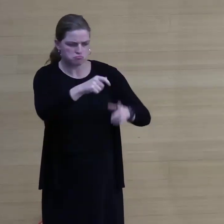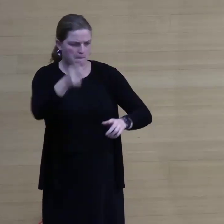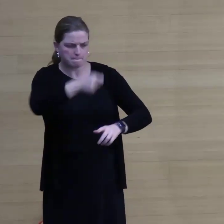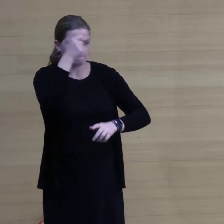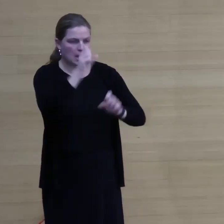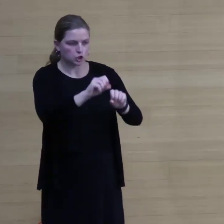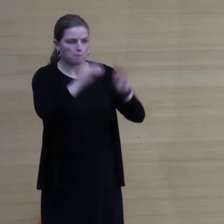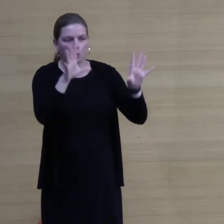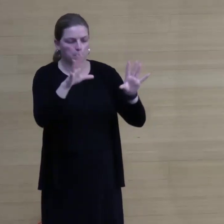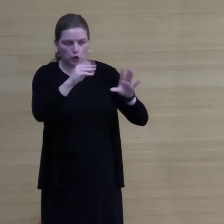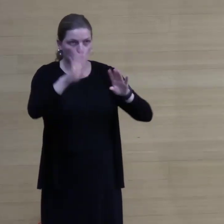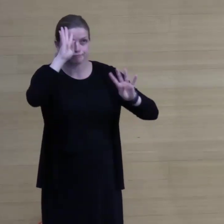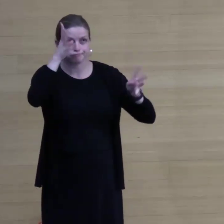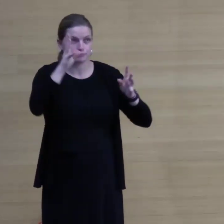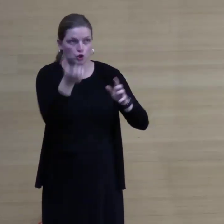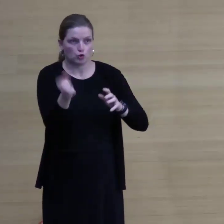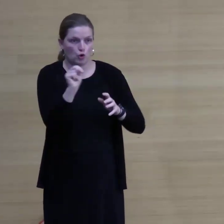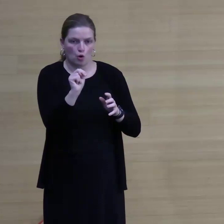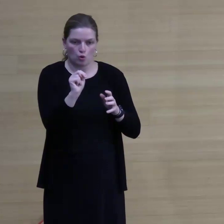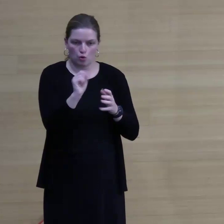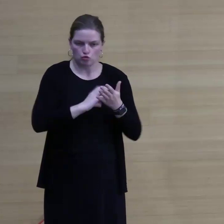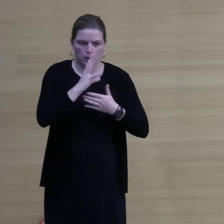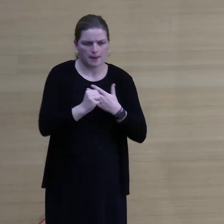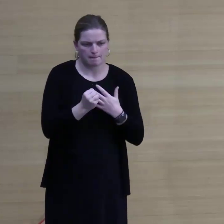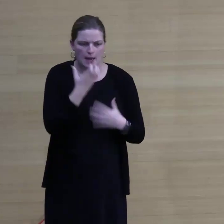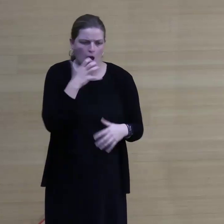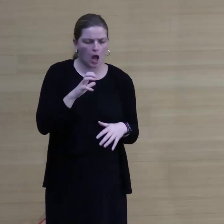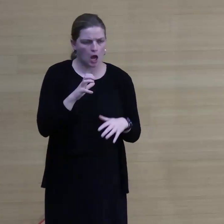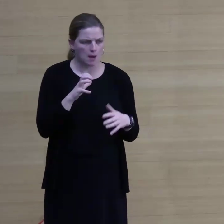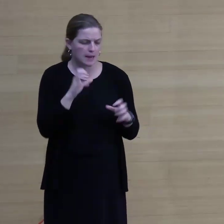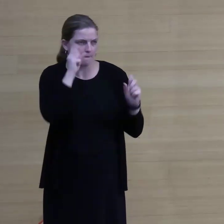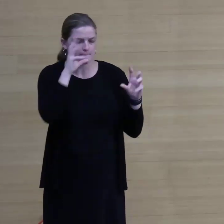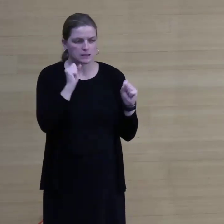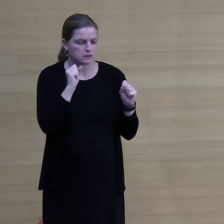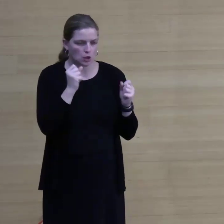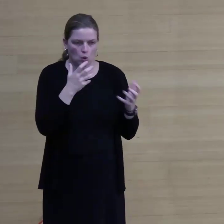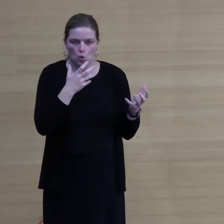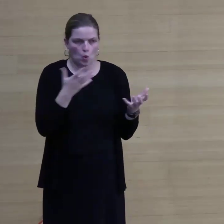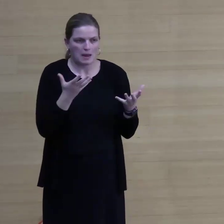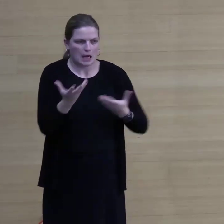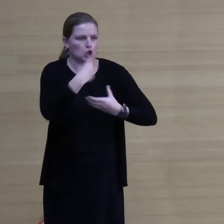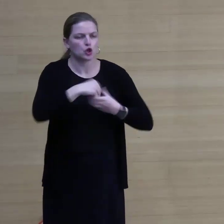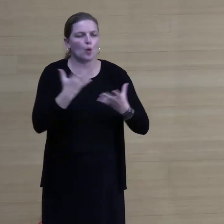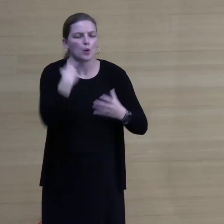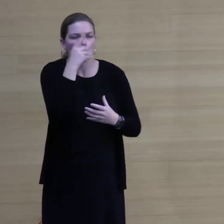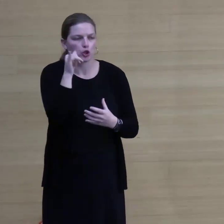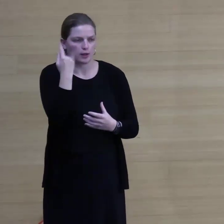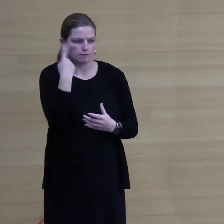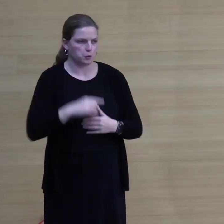boo magic wand and you could just like make it hot, make it amazing, make it inclusive, what would it look